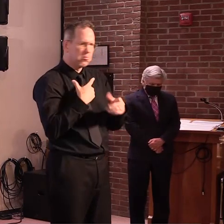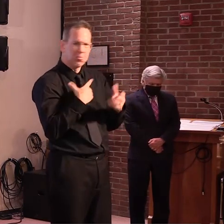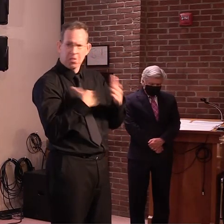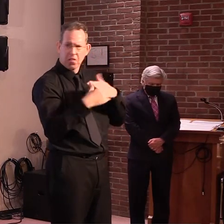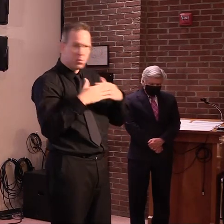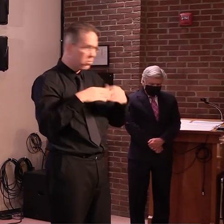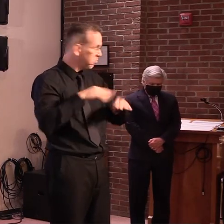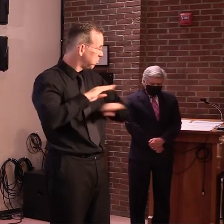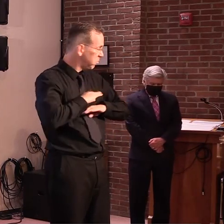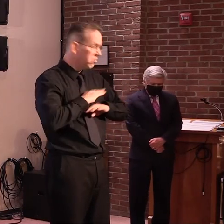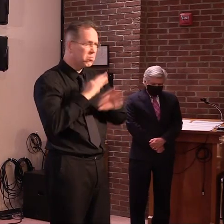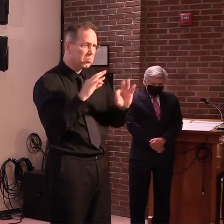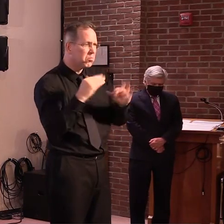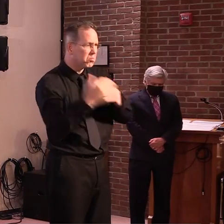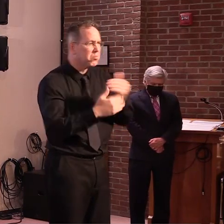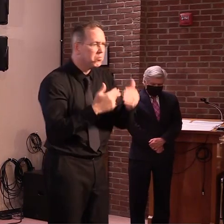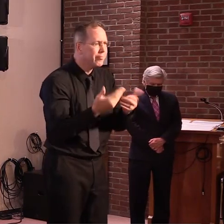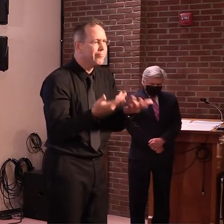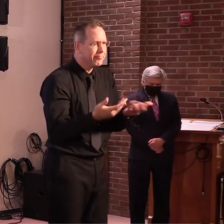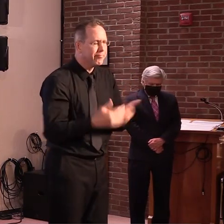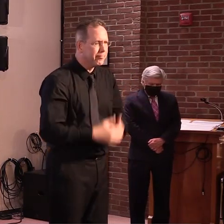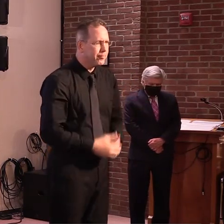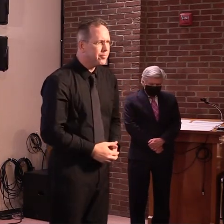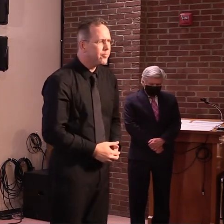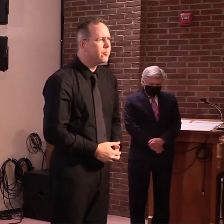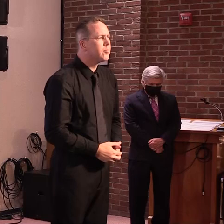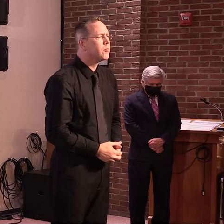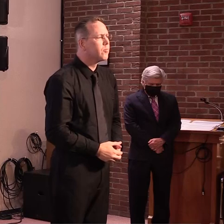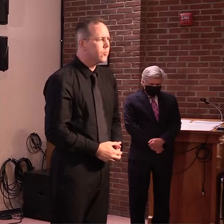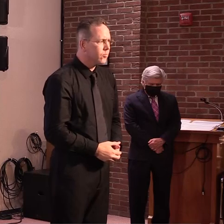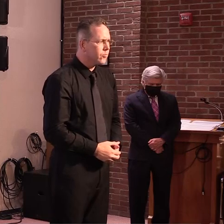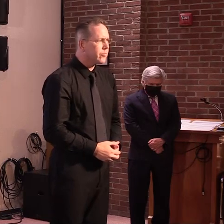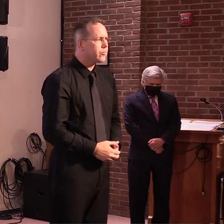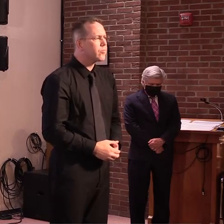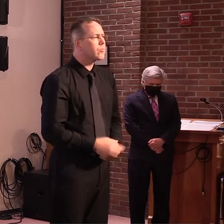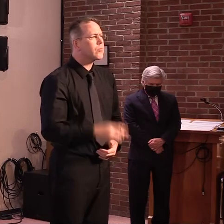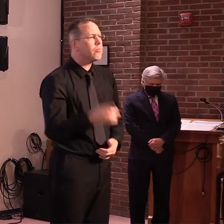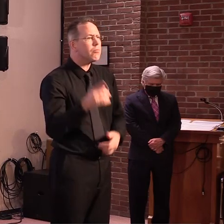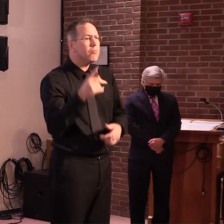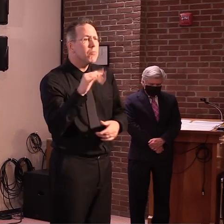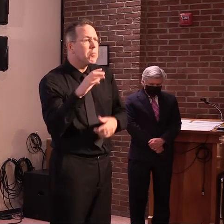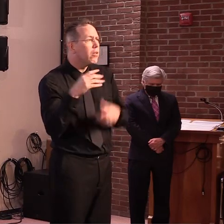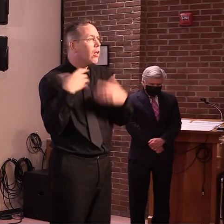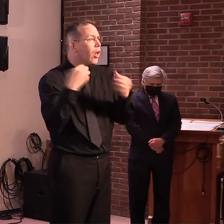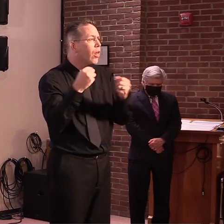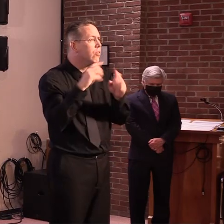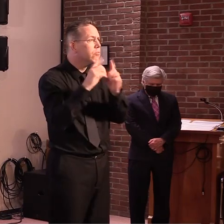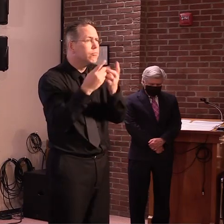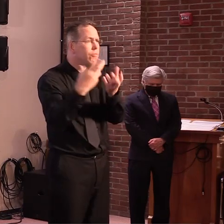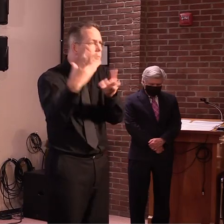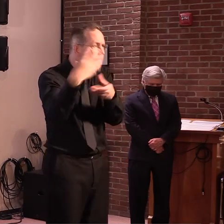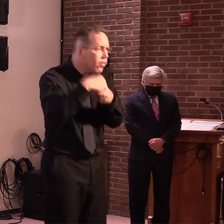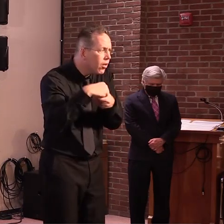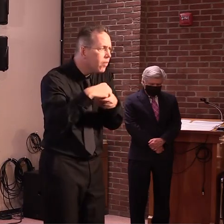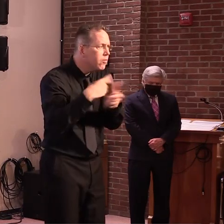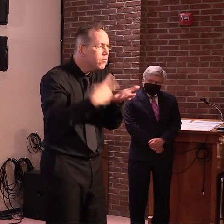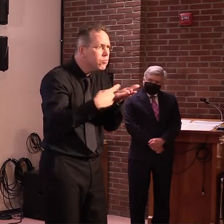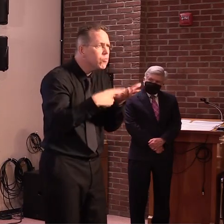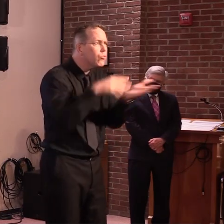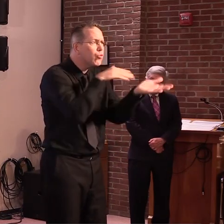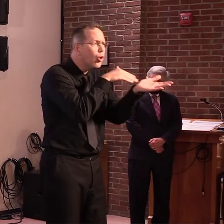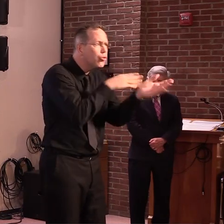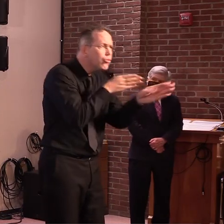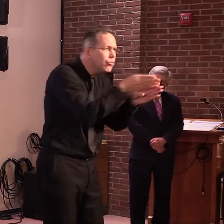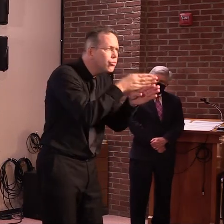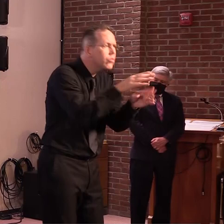our maternal child health expertise. We have infectious disease clinicians who are